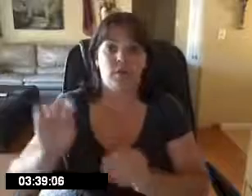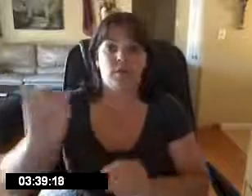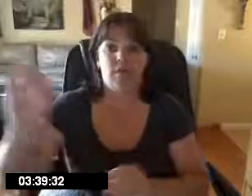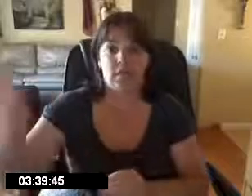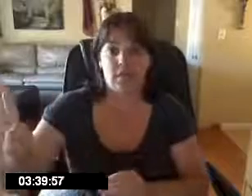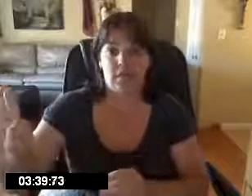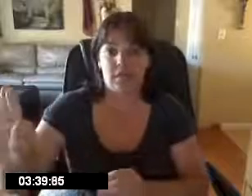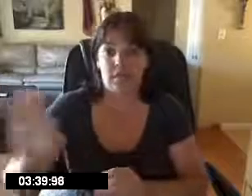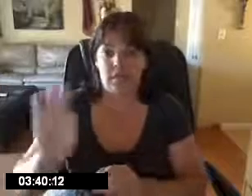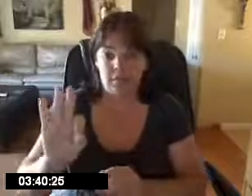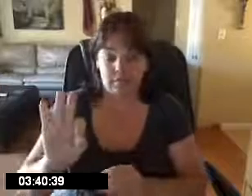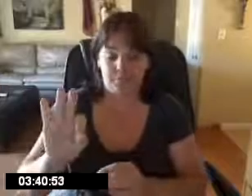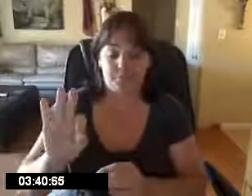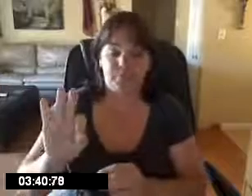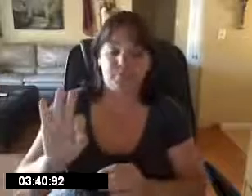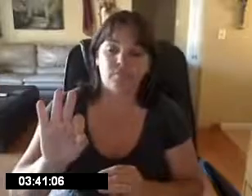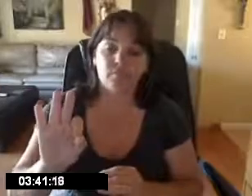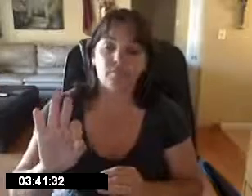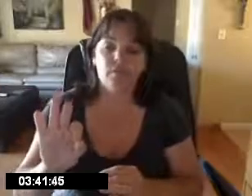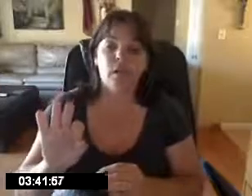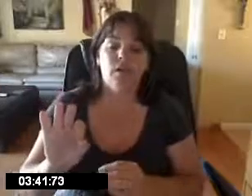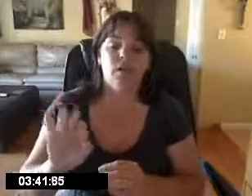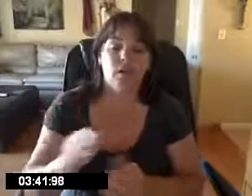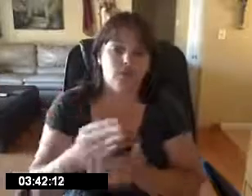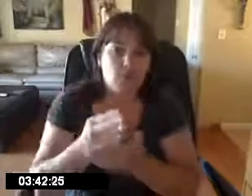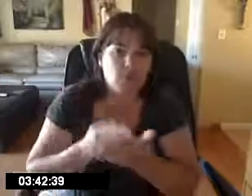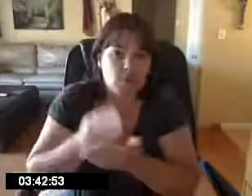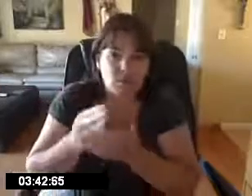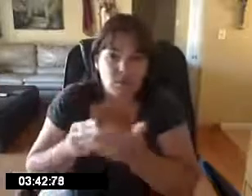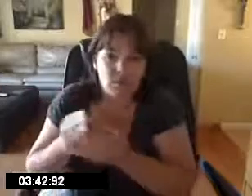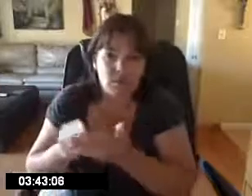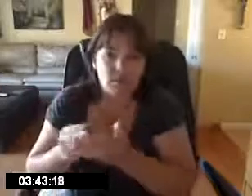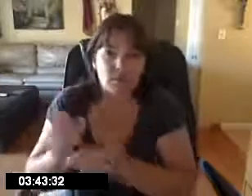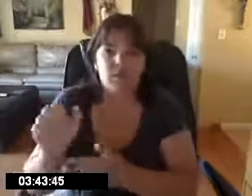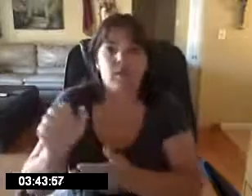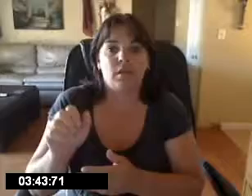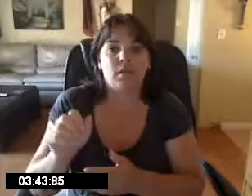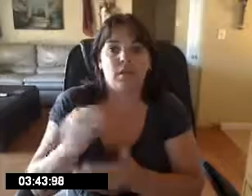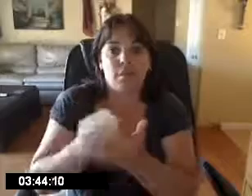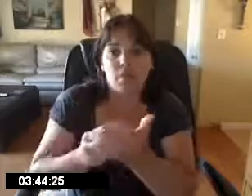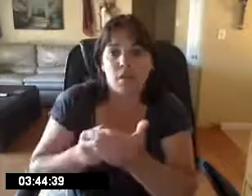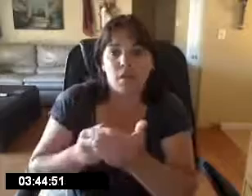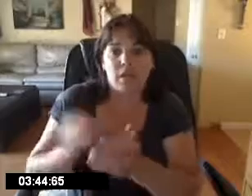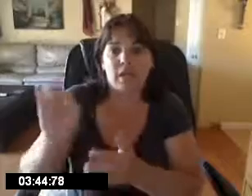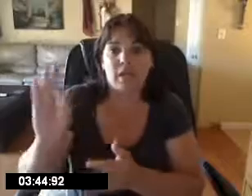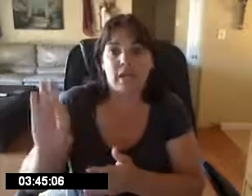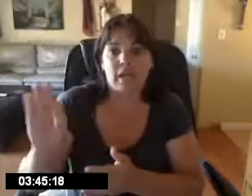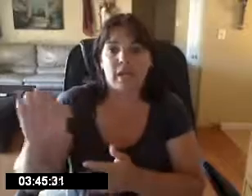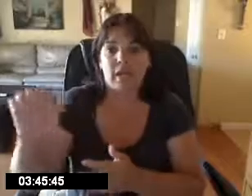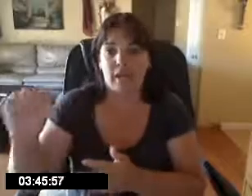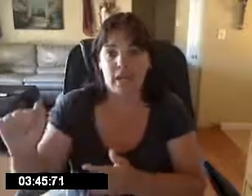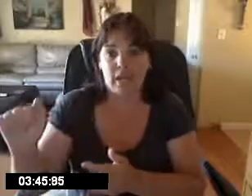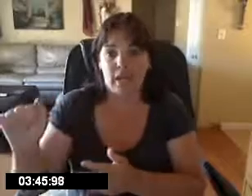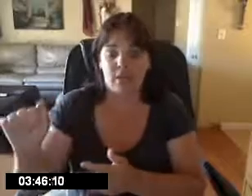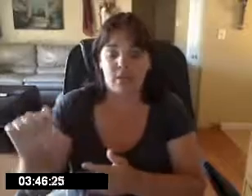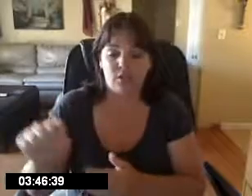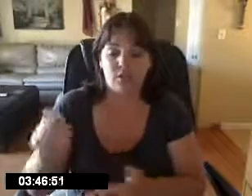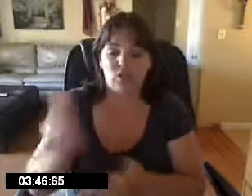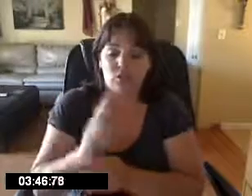into subsections. So task 9A is being able to use ASL proficiently